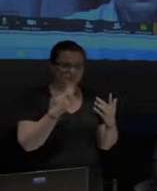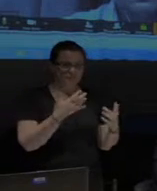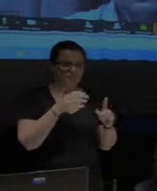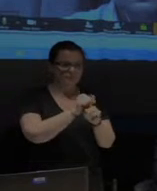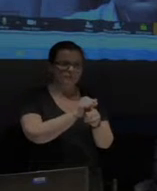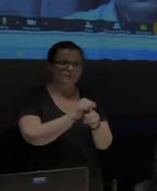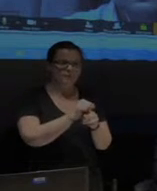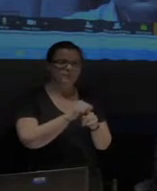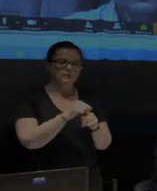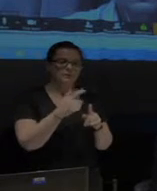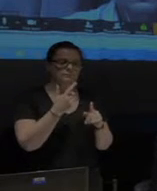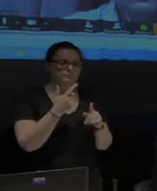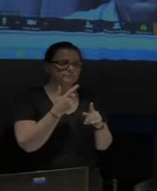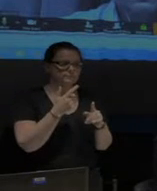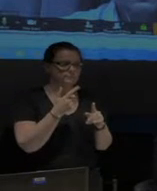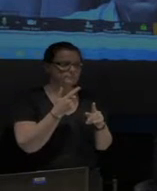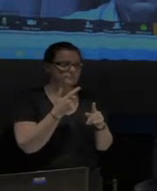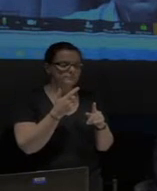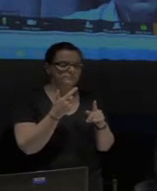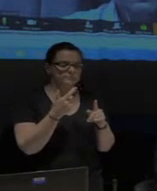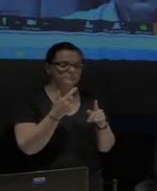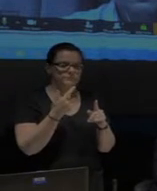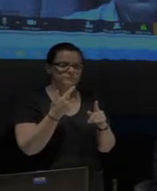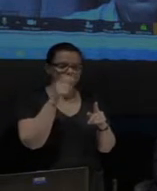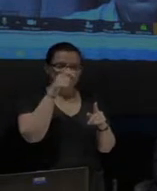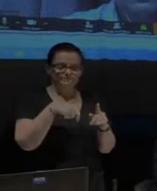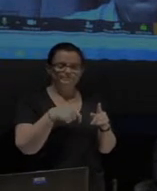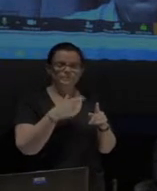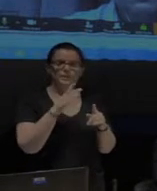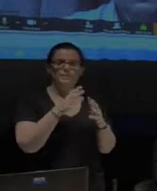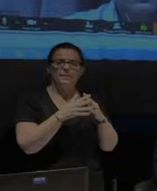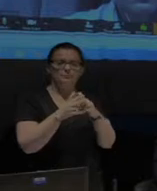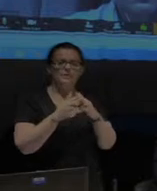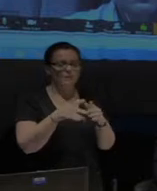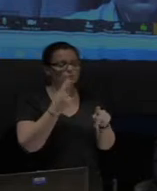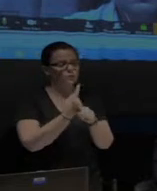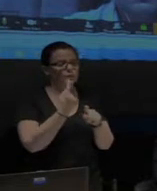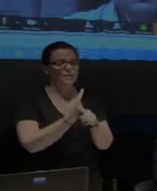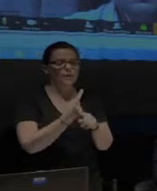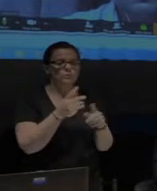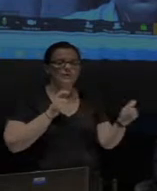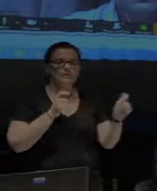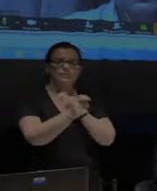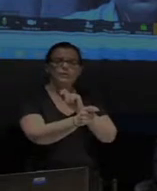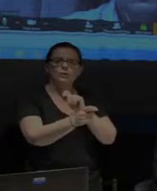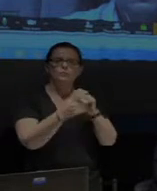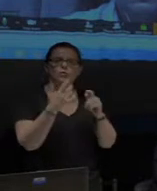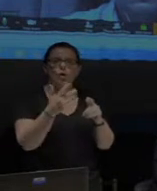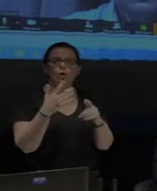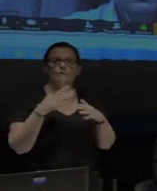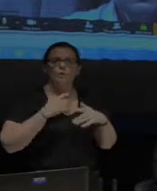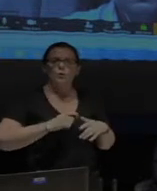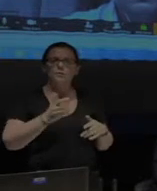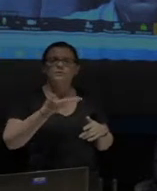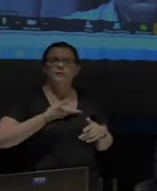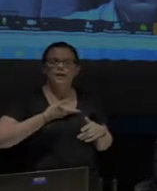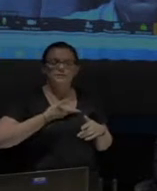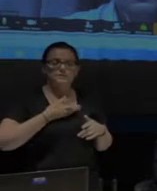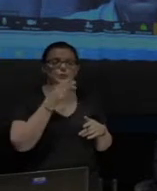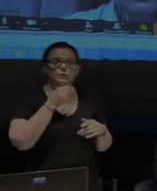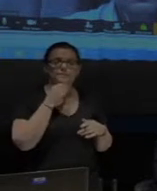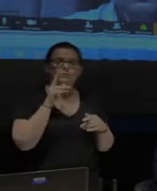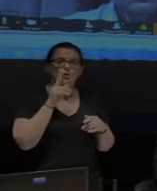Carolina, and she made a wonderful speech about the evolution of human rights. It's worth going. It's 7 minutes on CNN, and I'd watch all of it